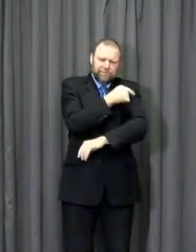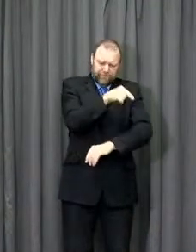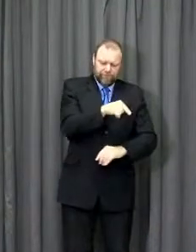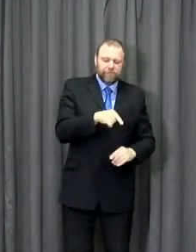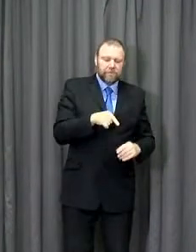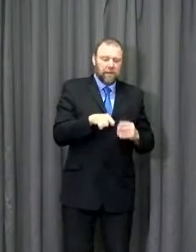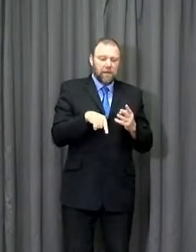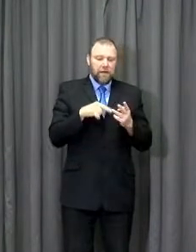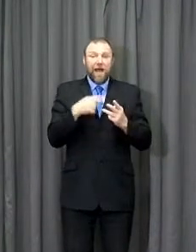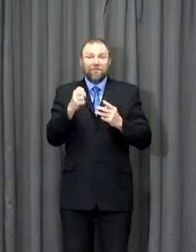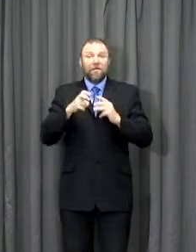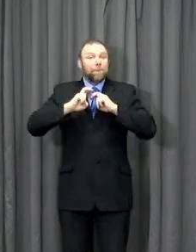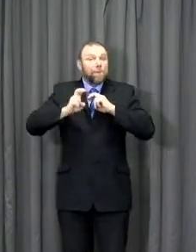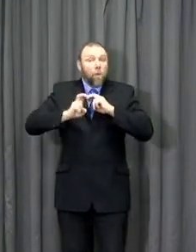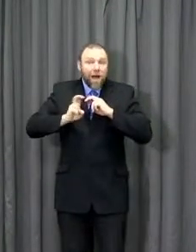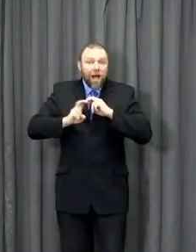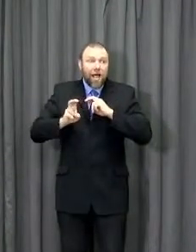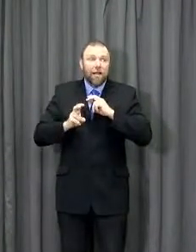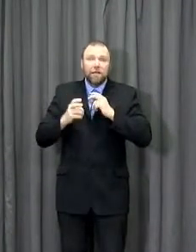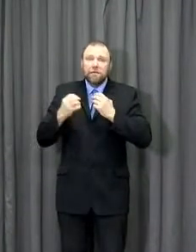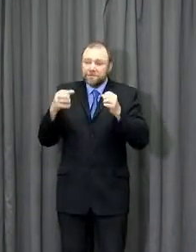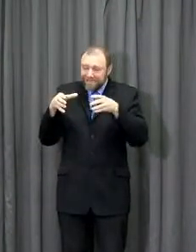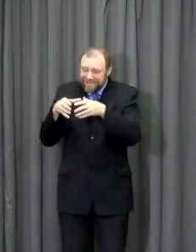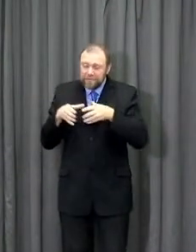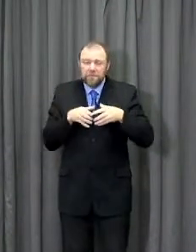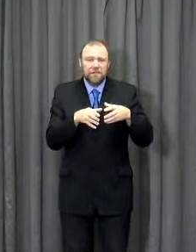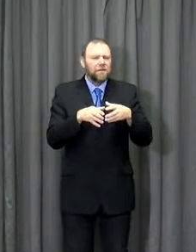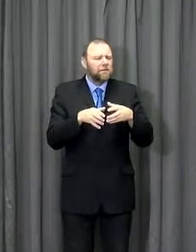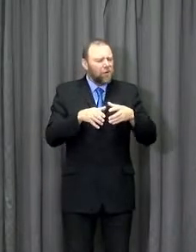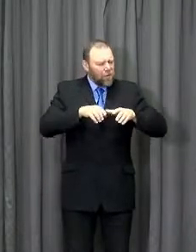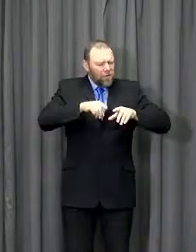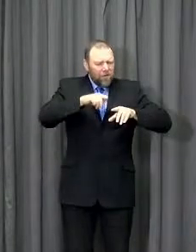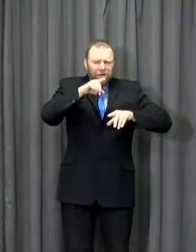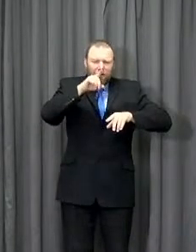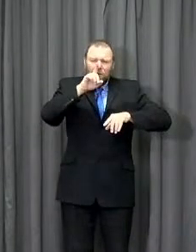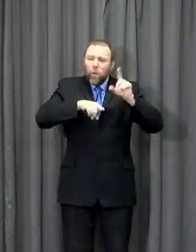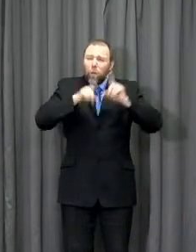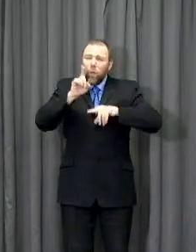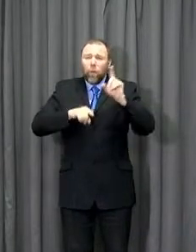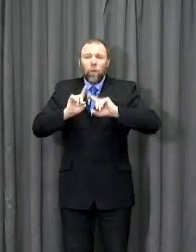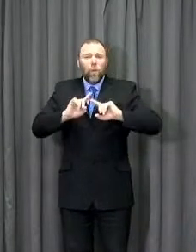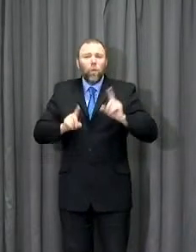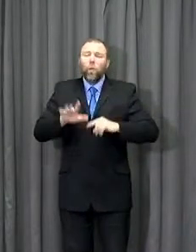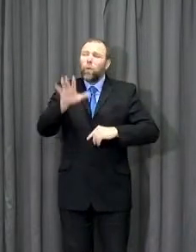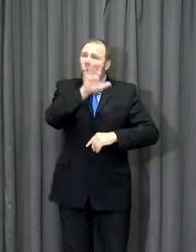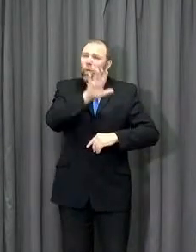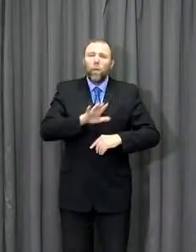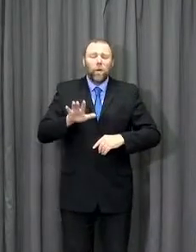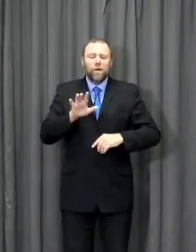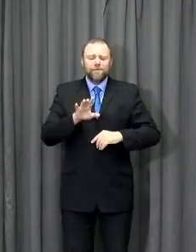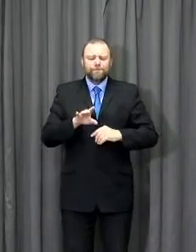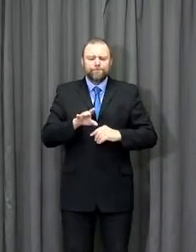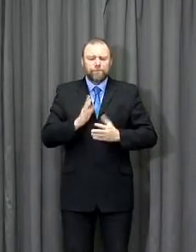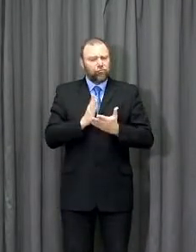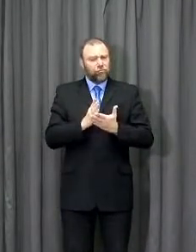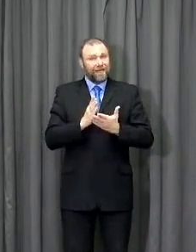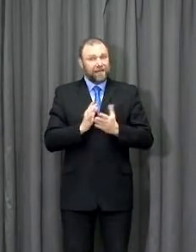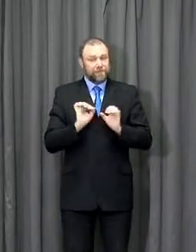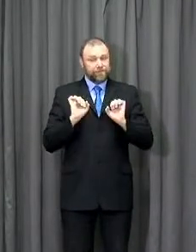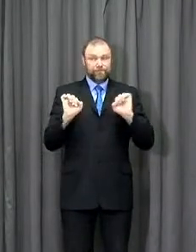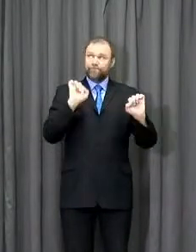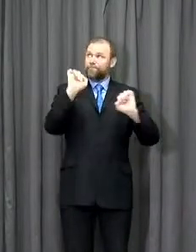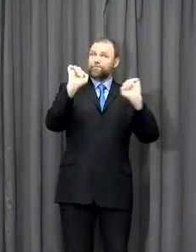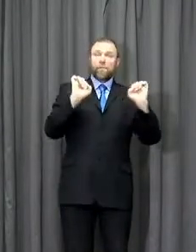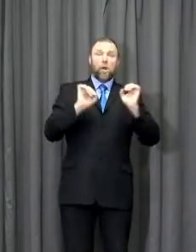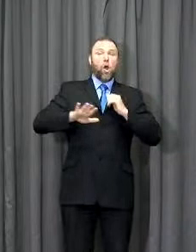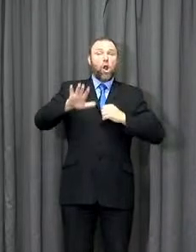mobile teams as well across Wales. So there's a whole range of ways that people can get the vaccine. It's really down to the local health board to make sure